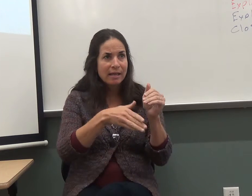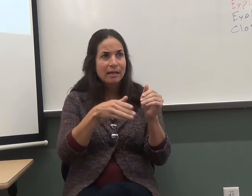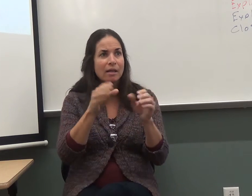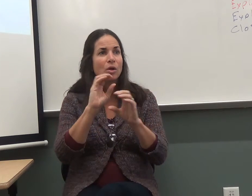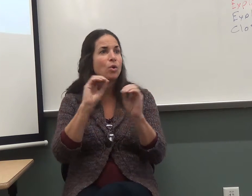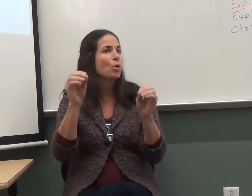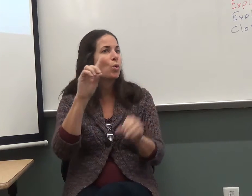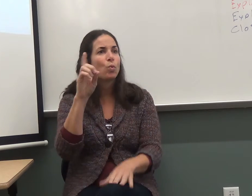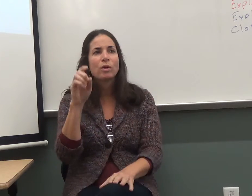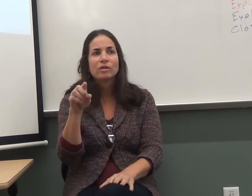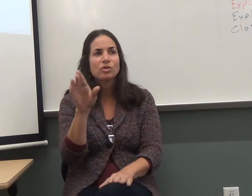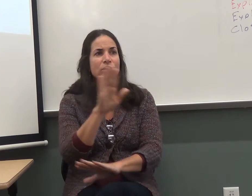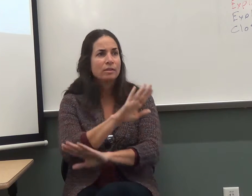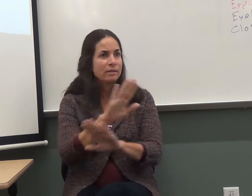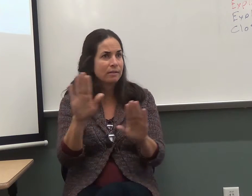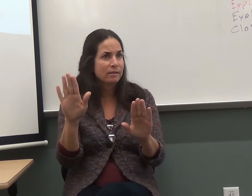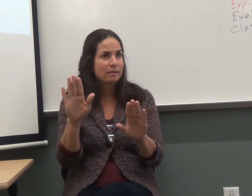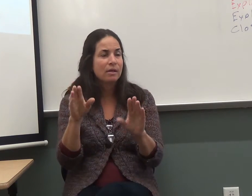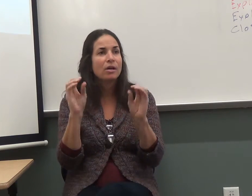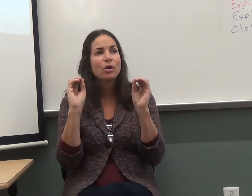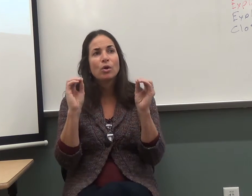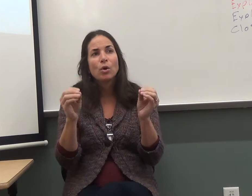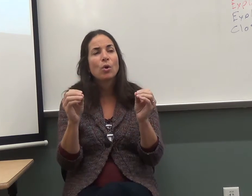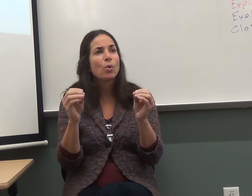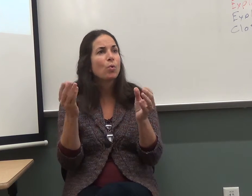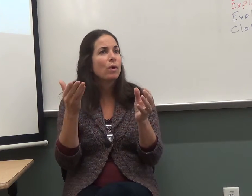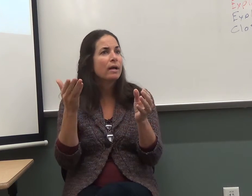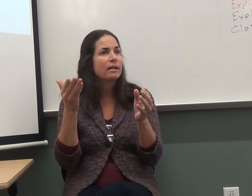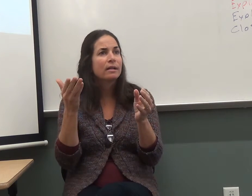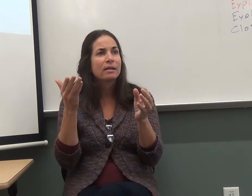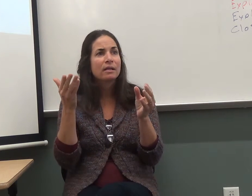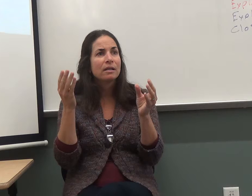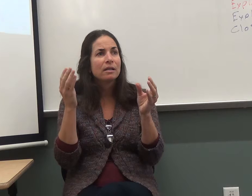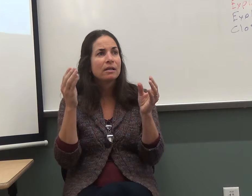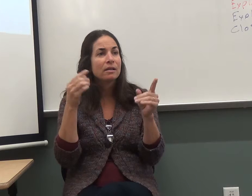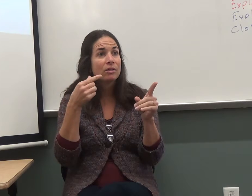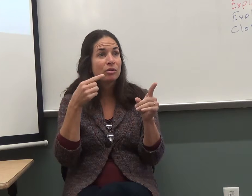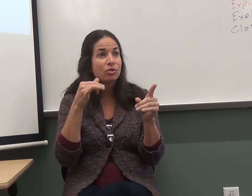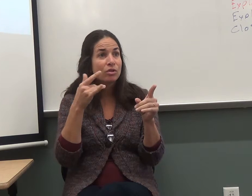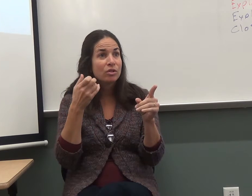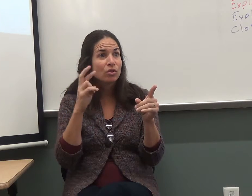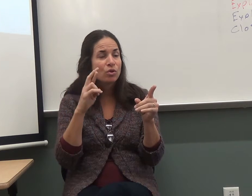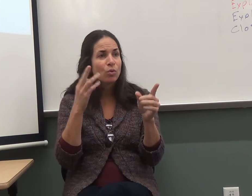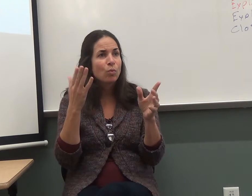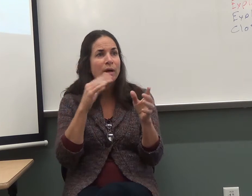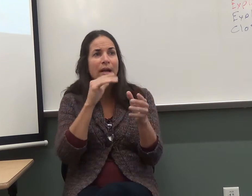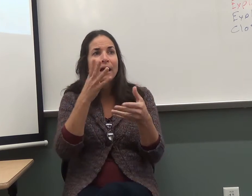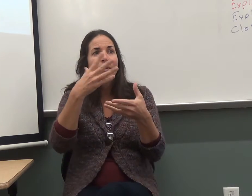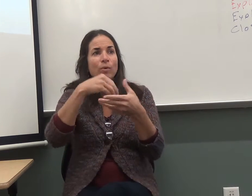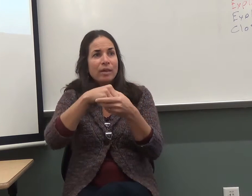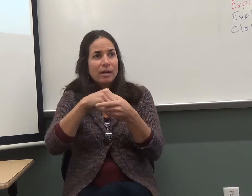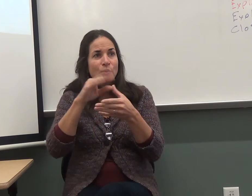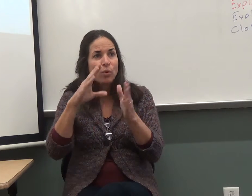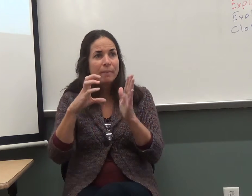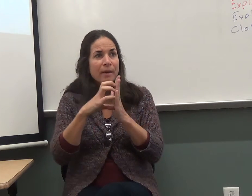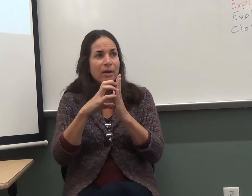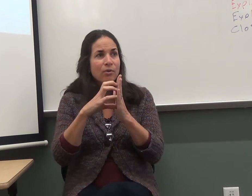questions, and we're definitely not looking for what, Ginger? What are the things that we don't put in our paragraphs anymore?